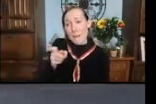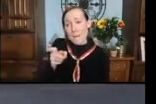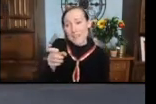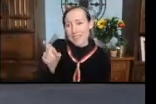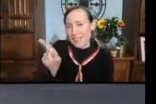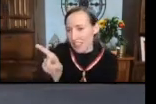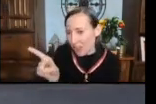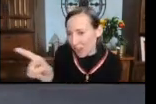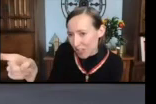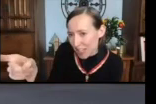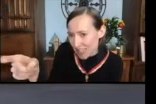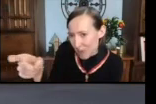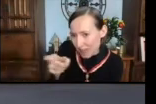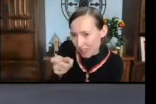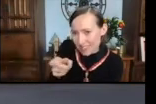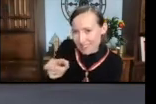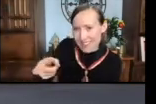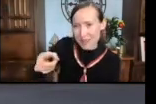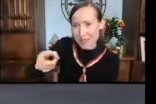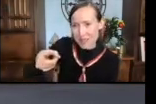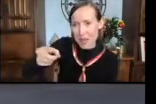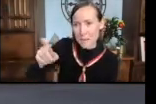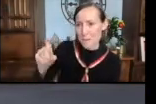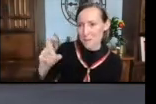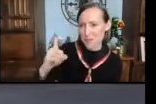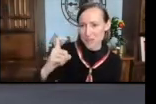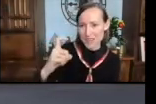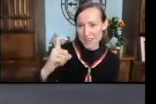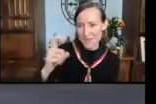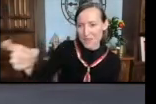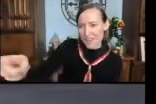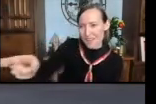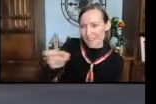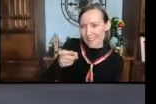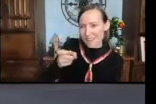Come, like you're hooking someone to get them to come, okay?